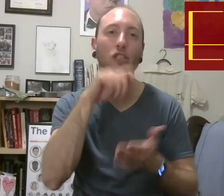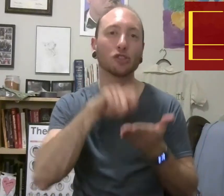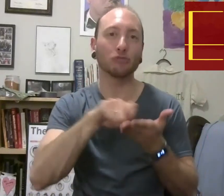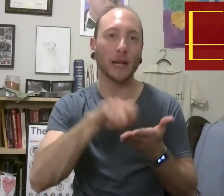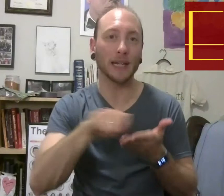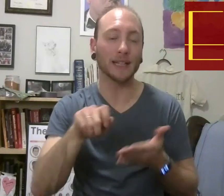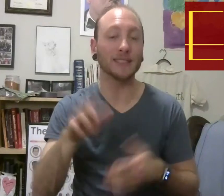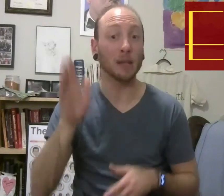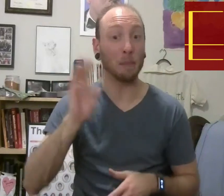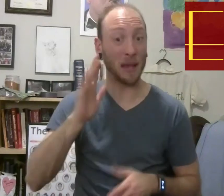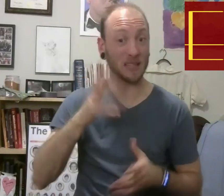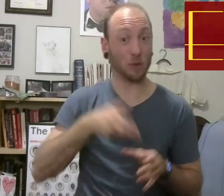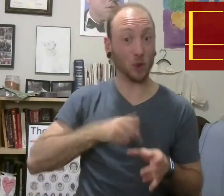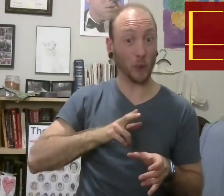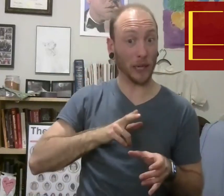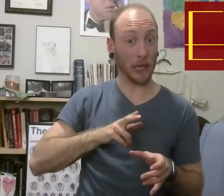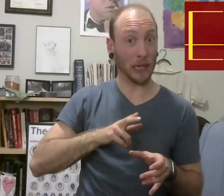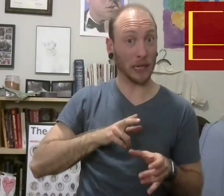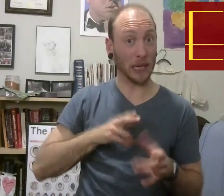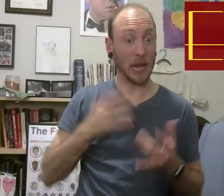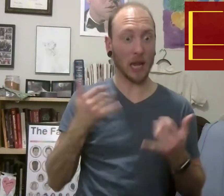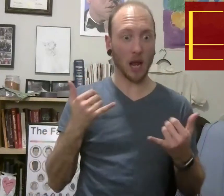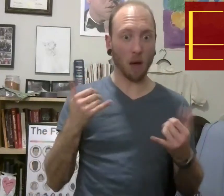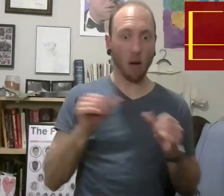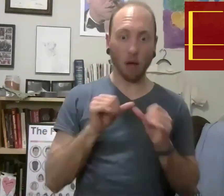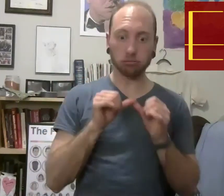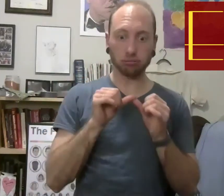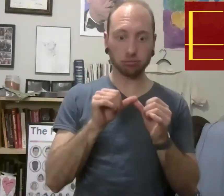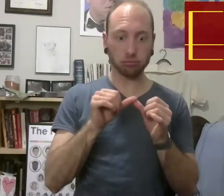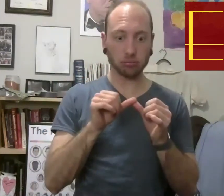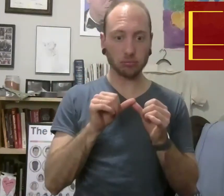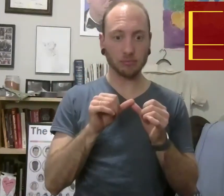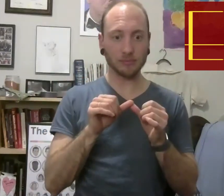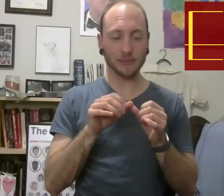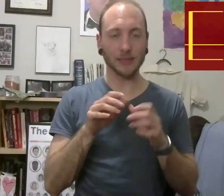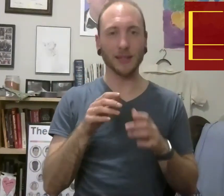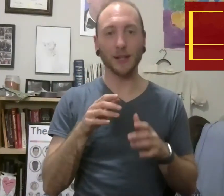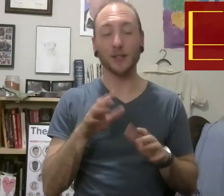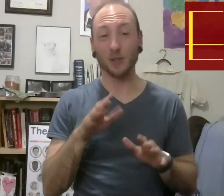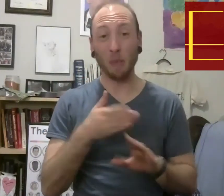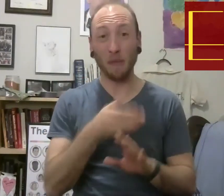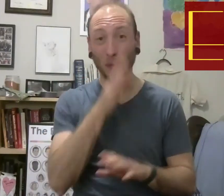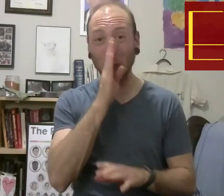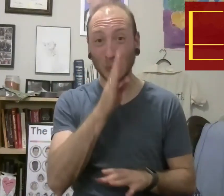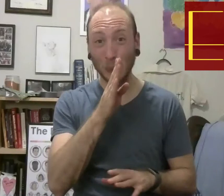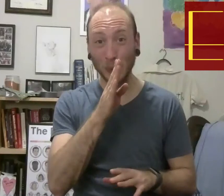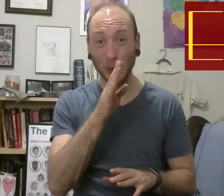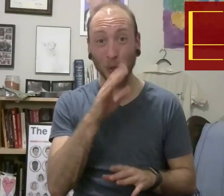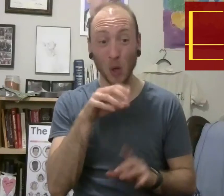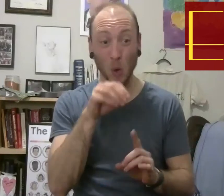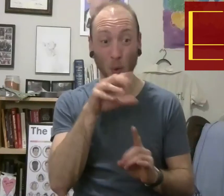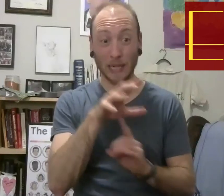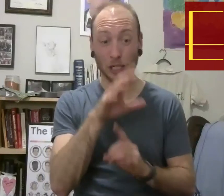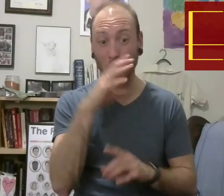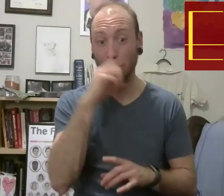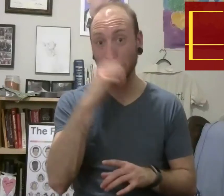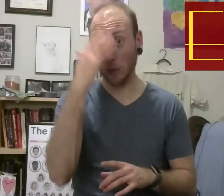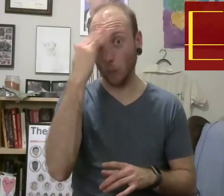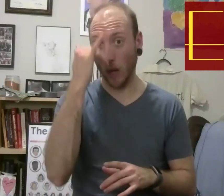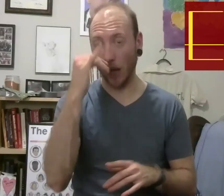started it when I was drinking, and I missed my orientation because I was drunk on a bus in downtown Baltimore, and